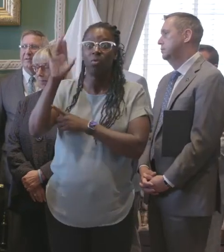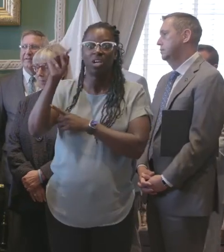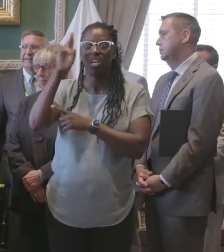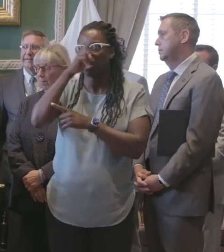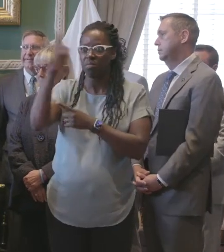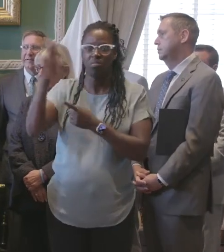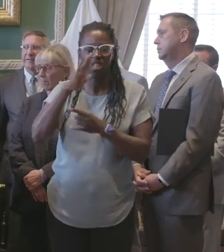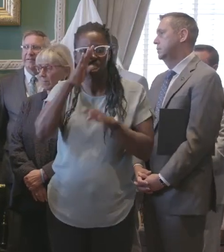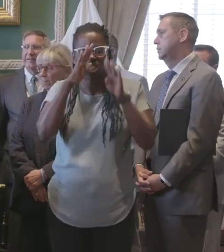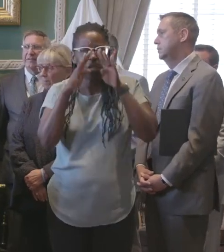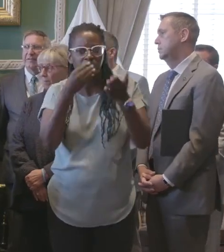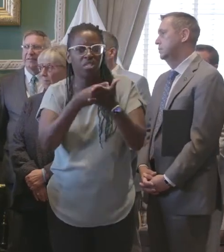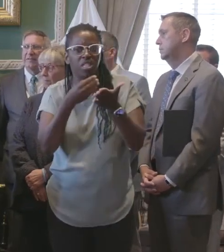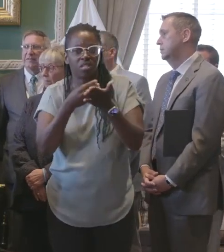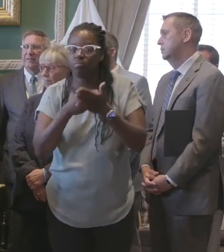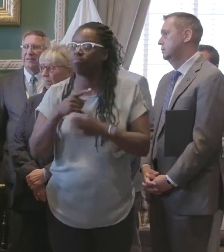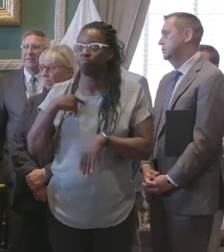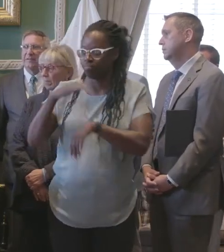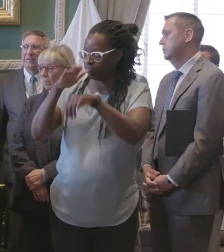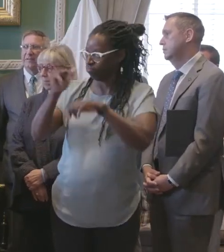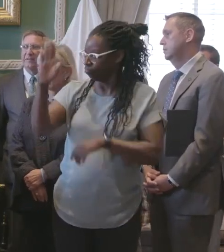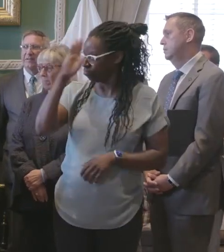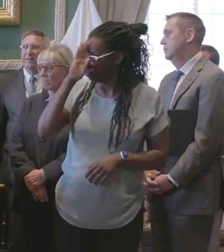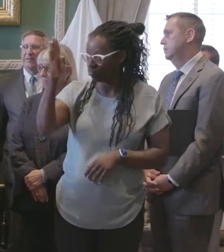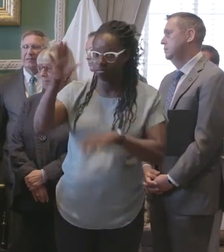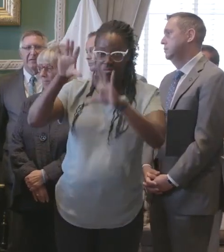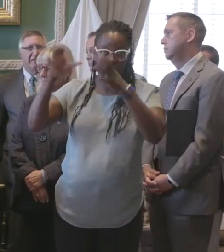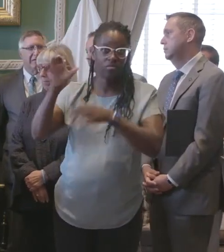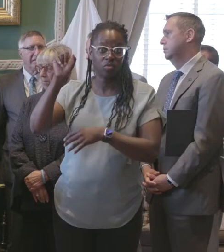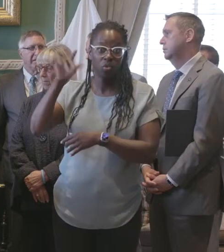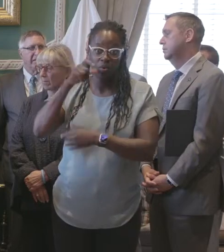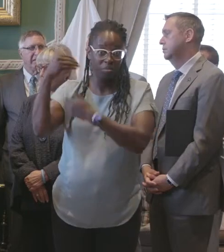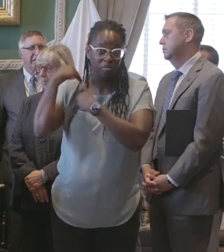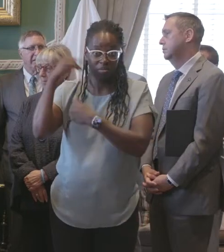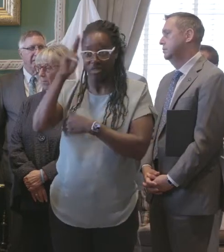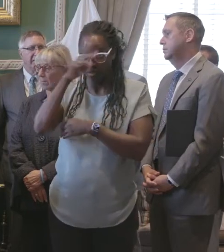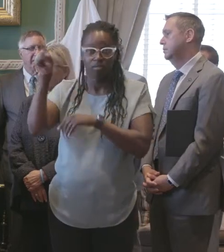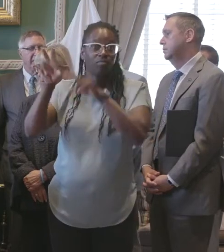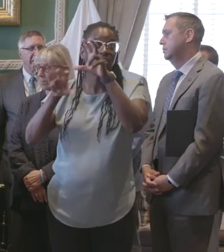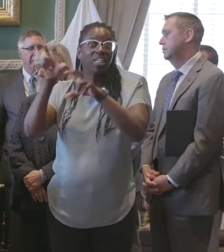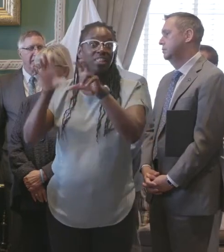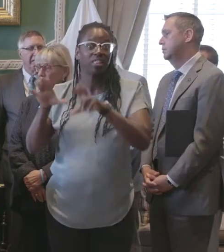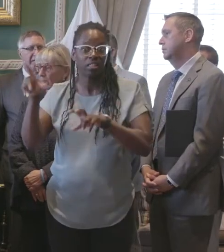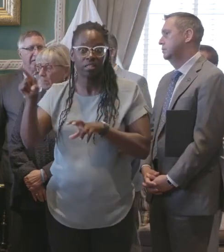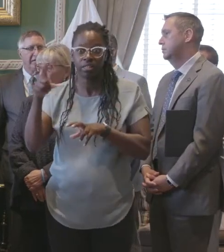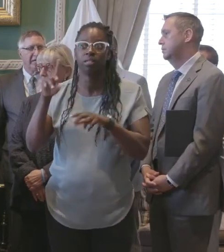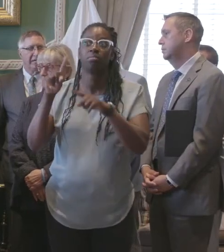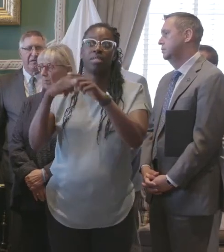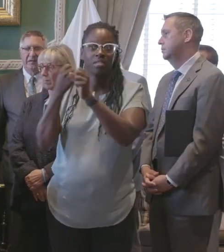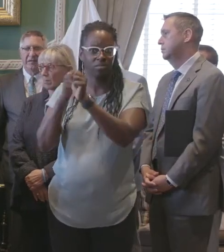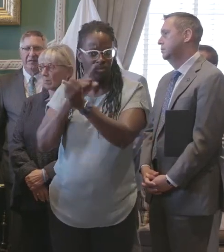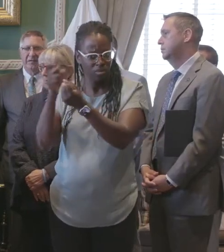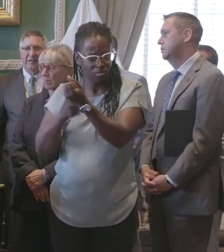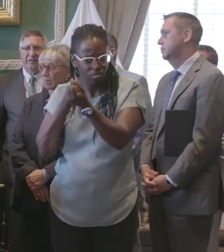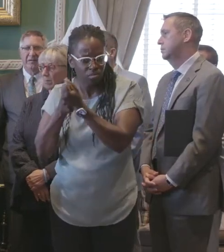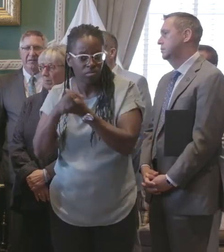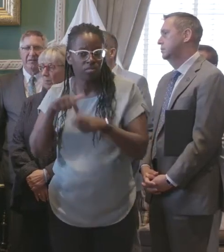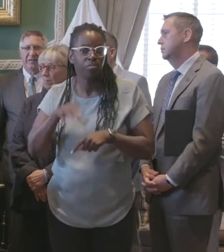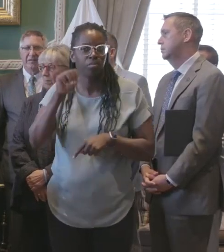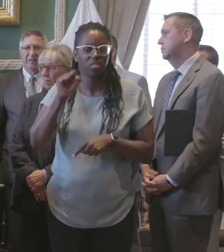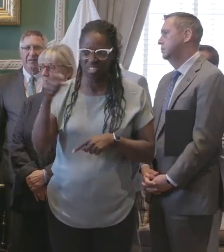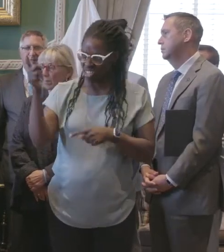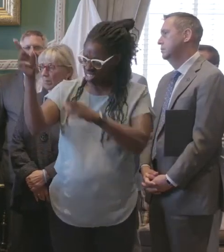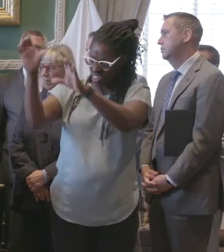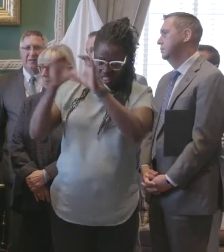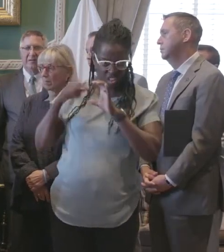on Stewart, and I call on the lenders to make it happen so that Massachusetts can be relieved of this burden and the public